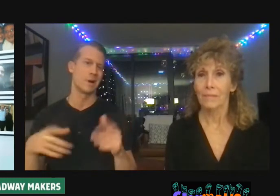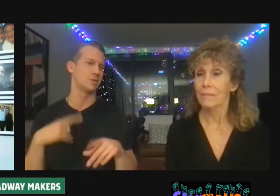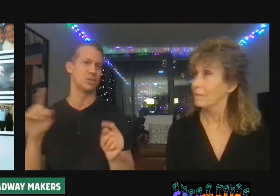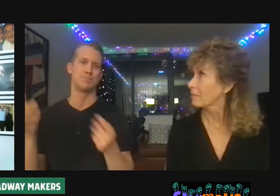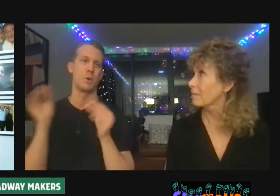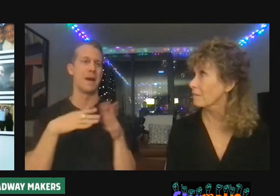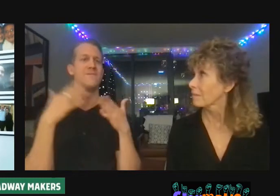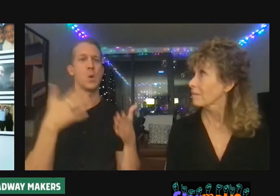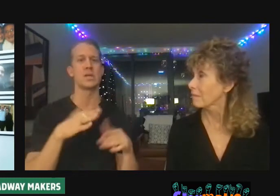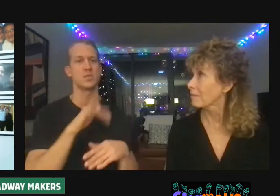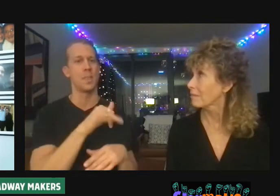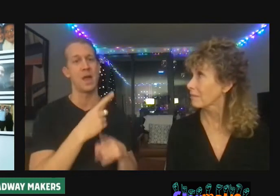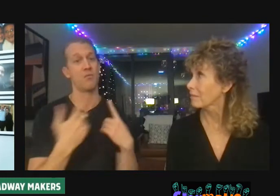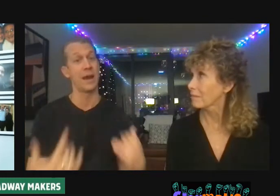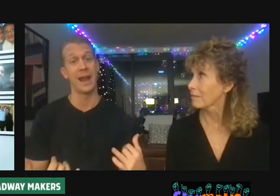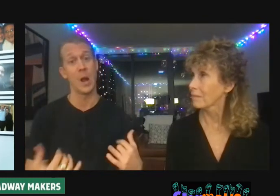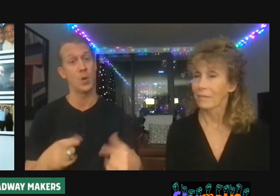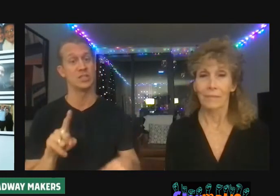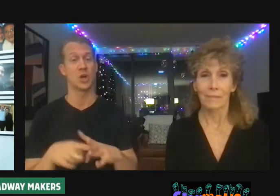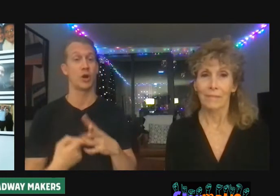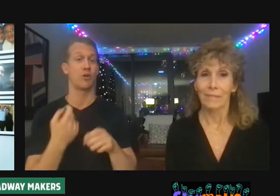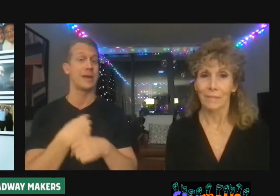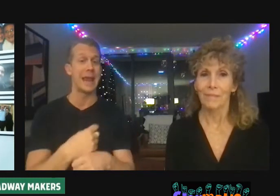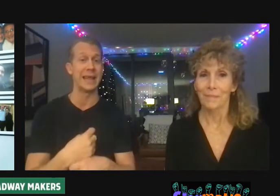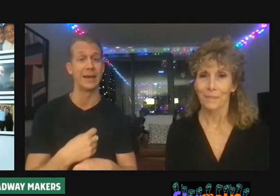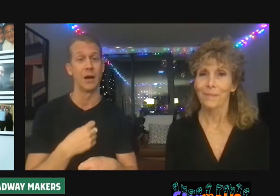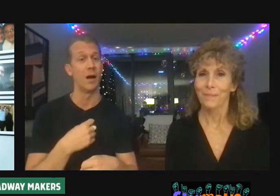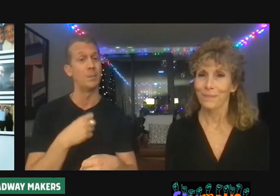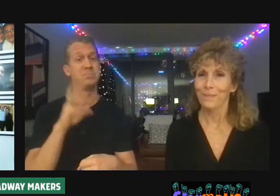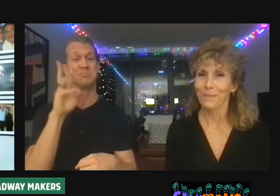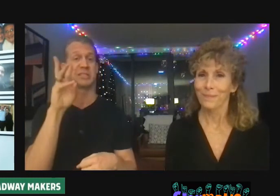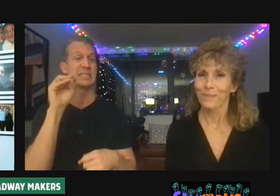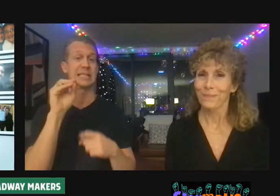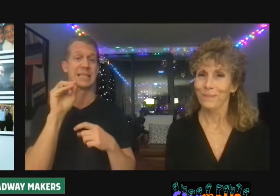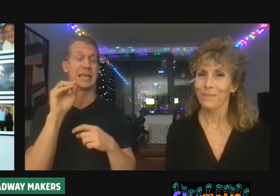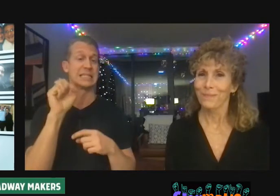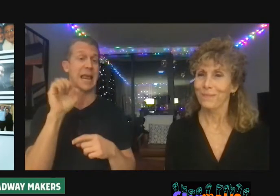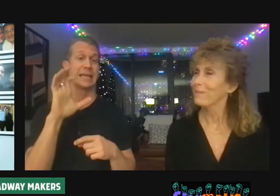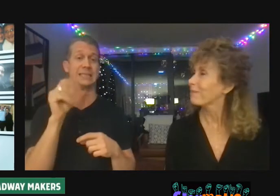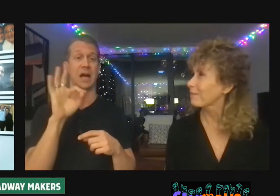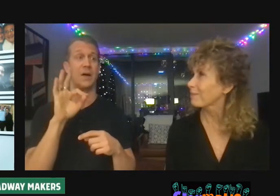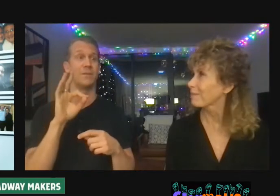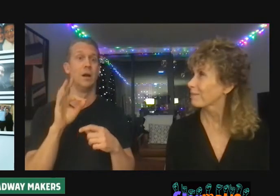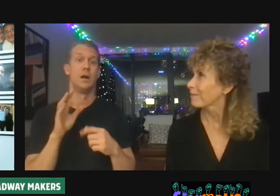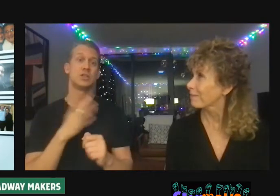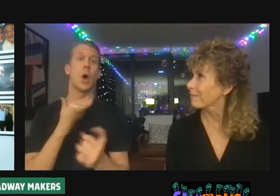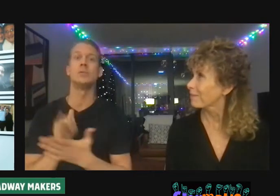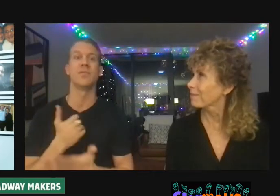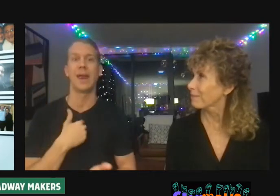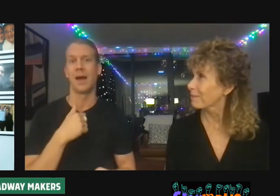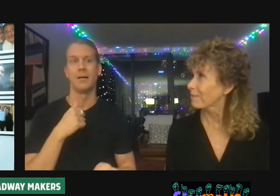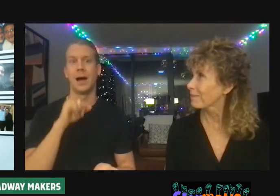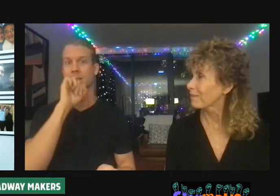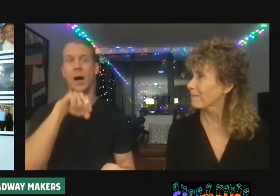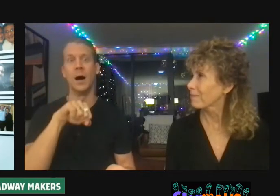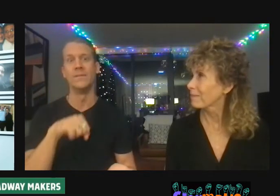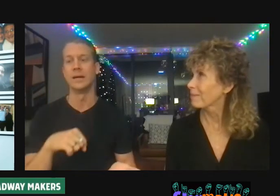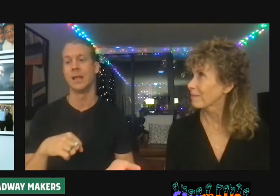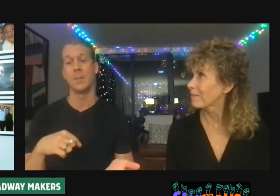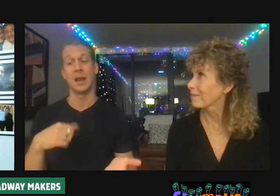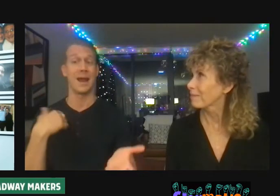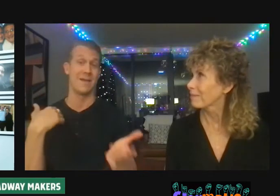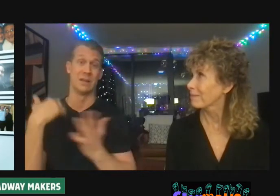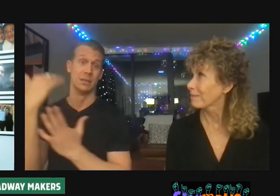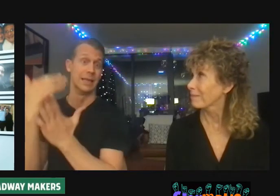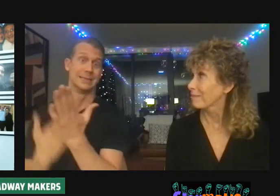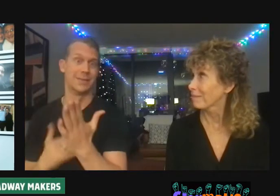what, I'll just put my focus on that right now and start creating just 60 second song that I love.